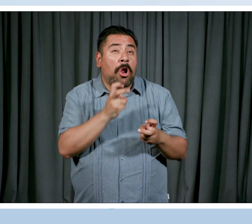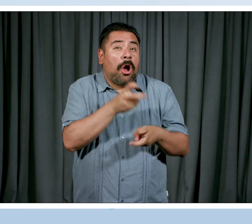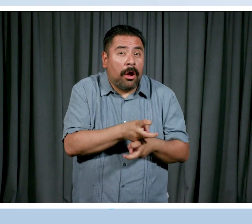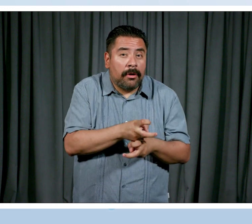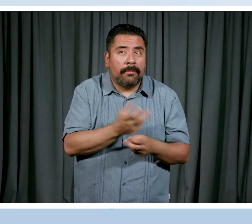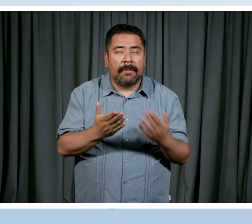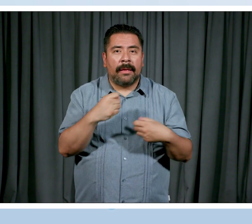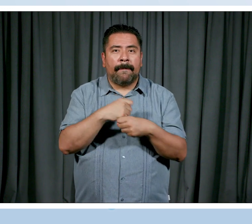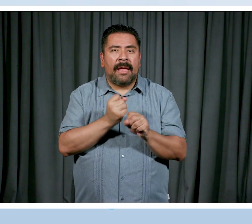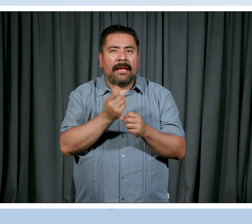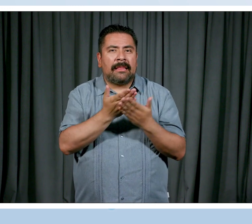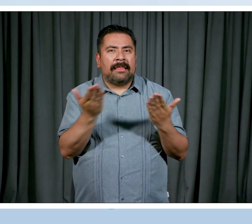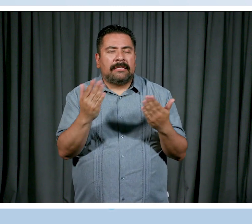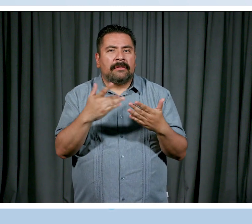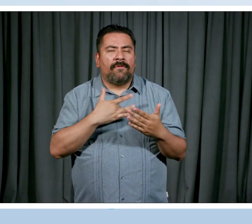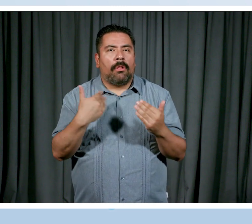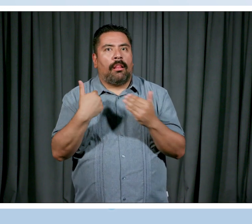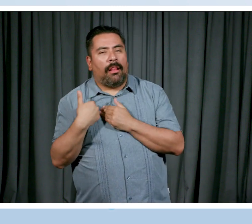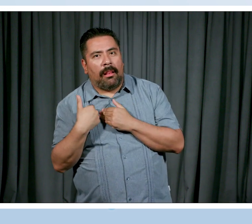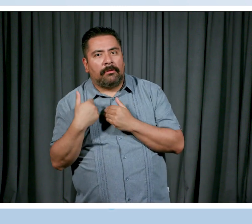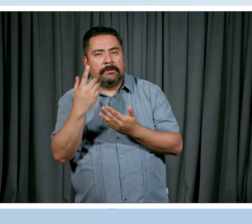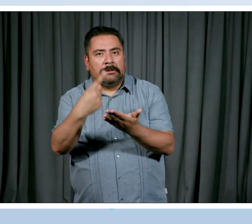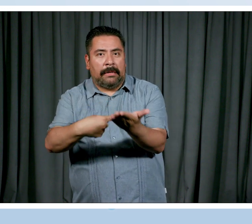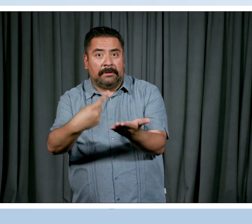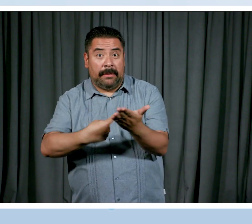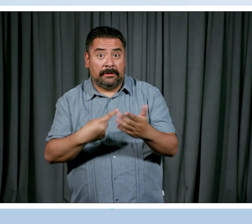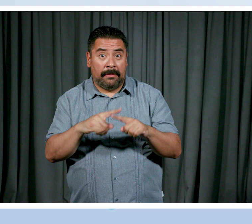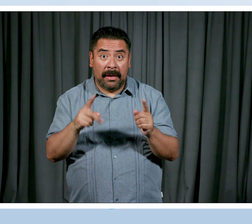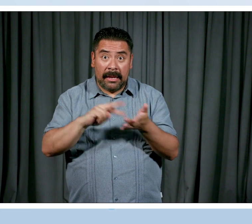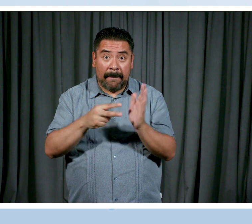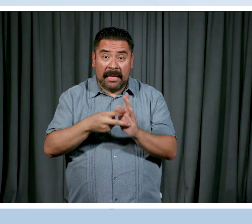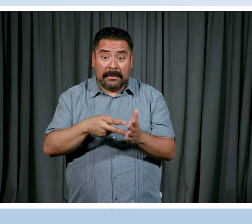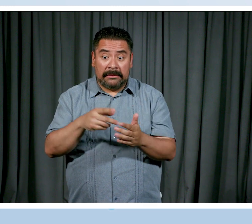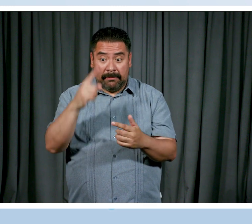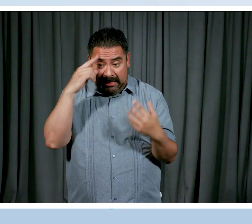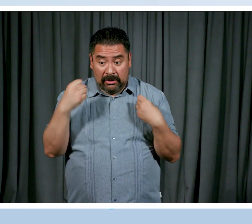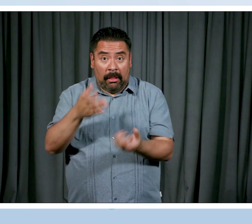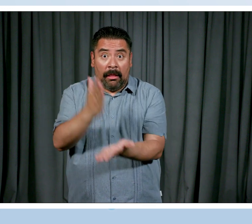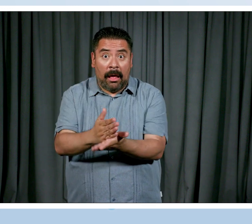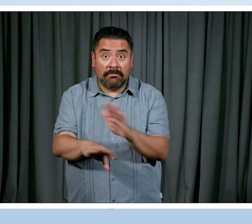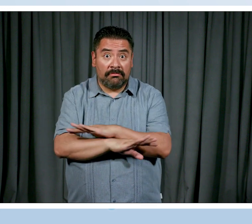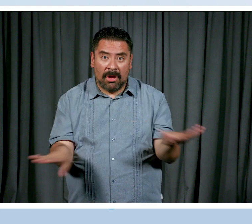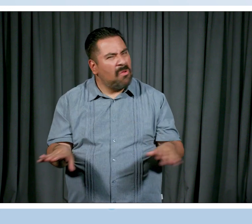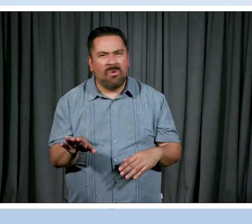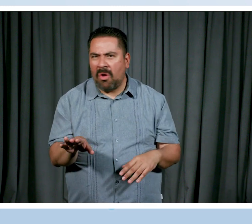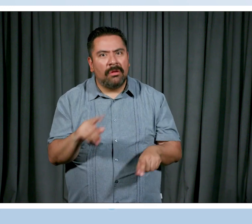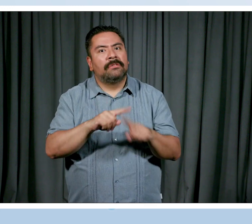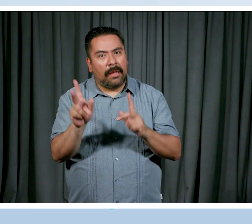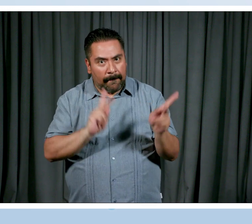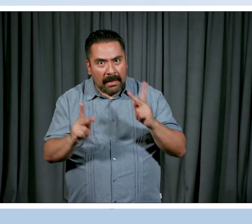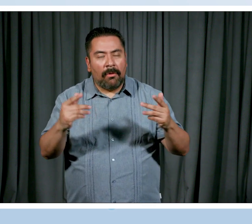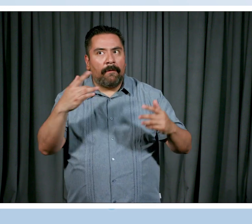feel heavier at times. And so it doesn't mean that that's hard stop. And I think that some people are getting into this place where they're